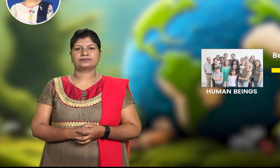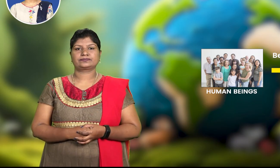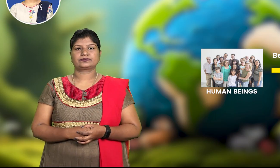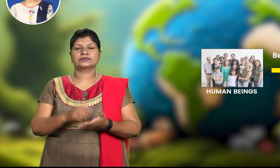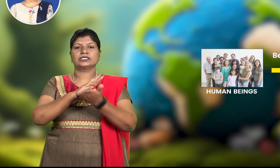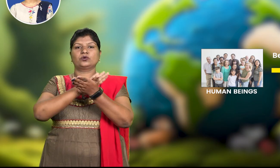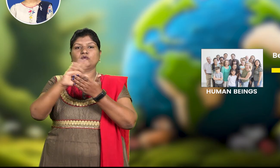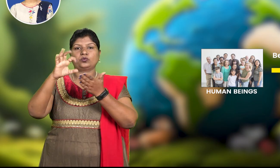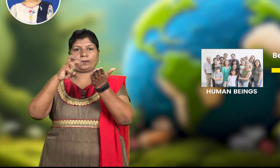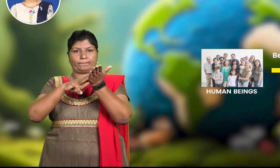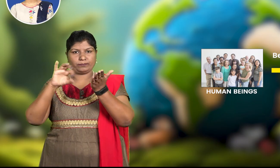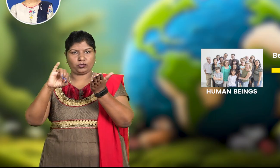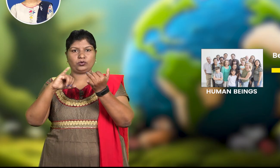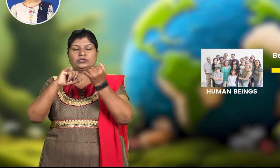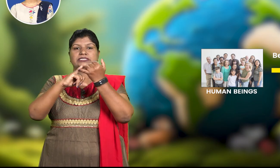Homo sapiens.